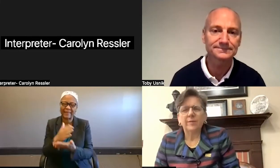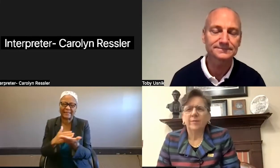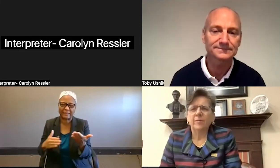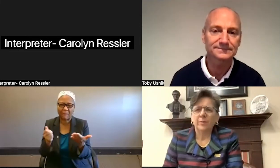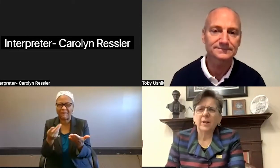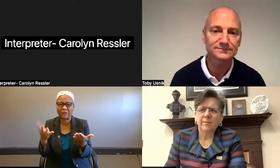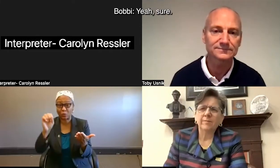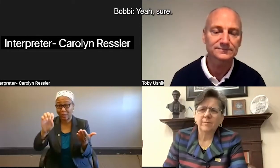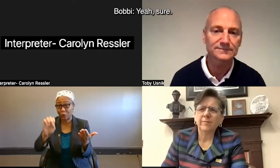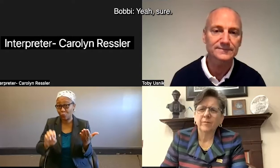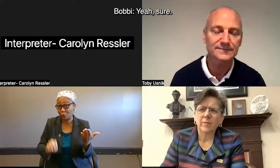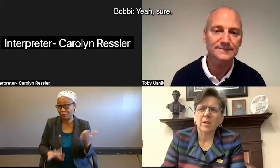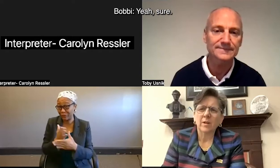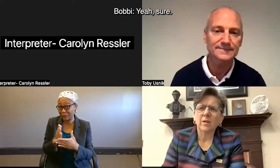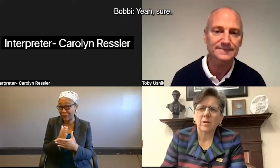Yeah, sure.